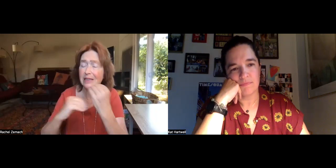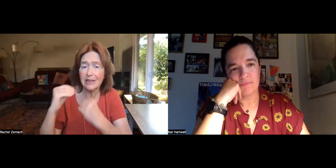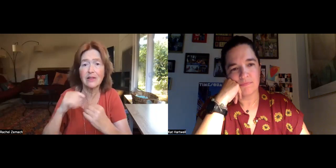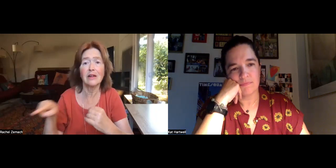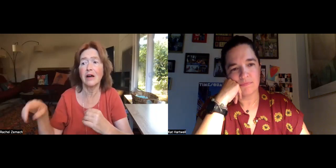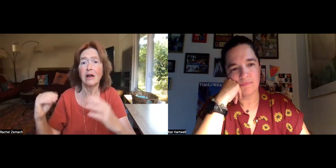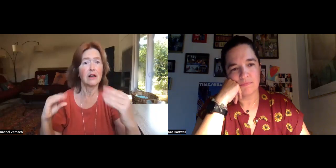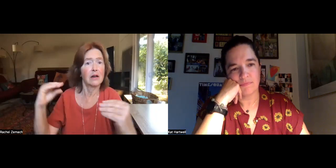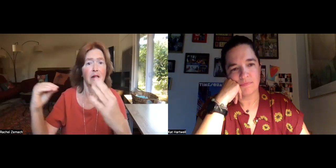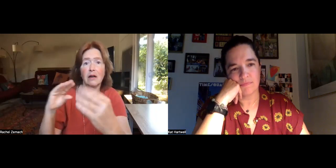Eat.